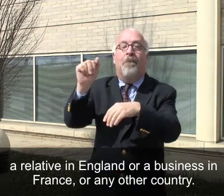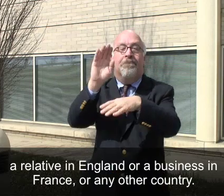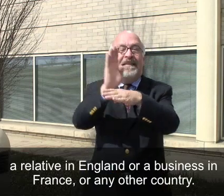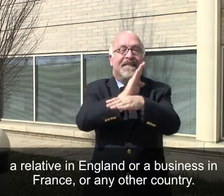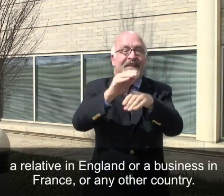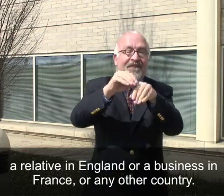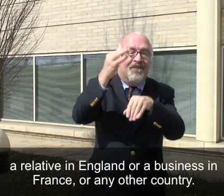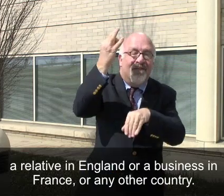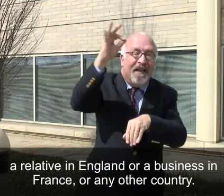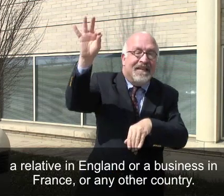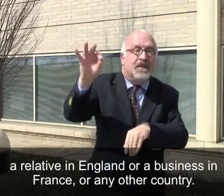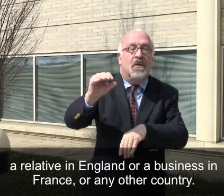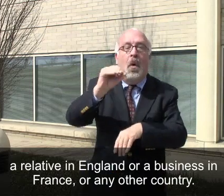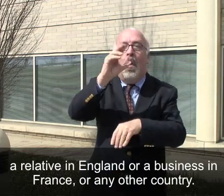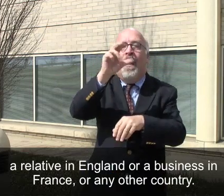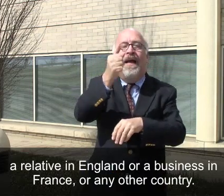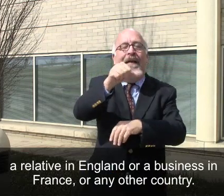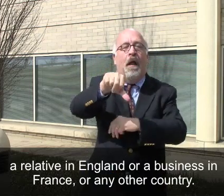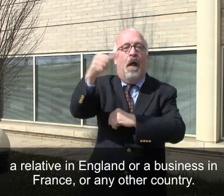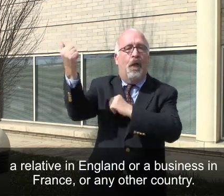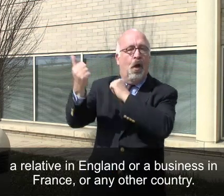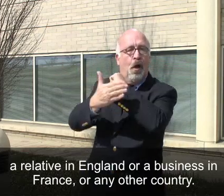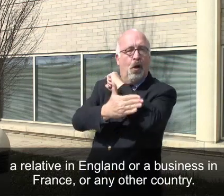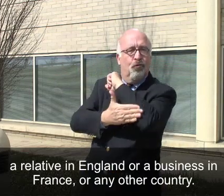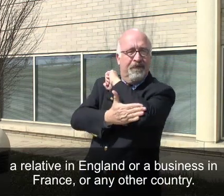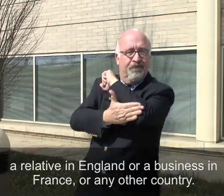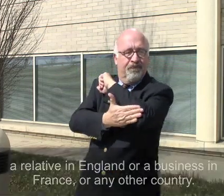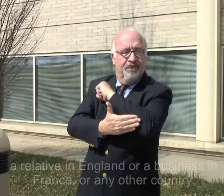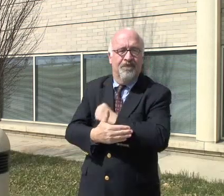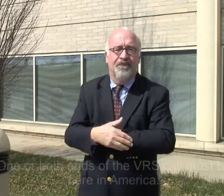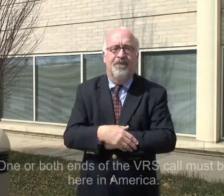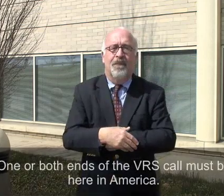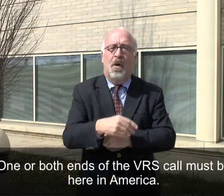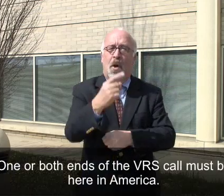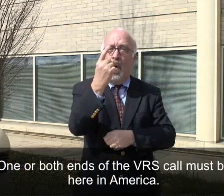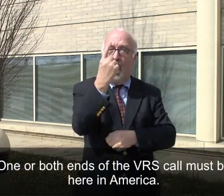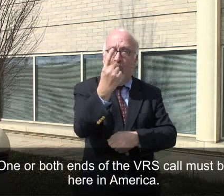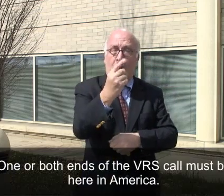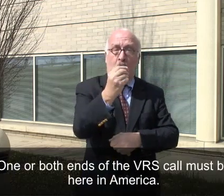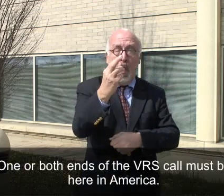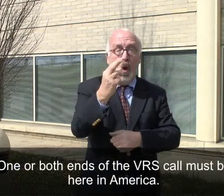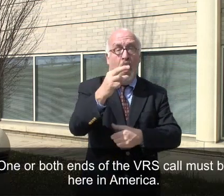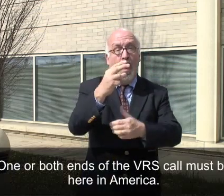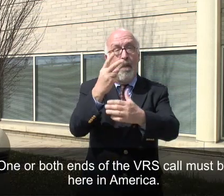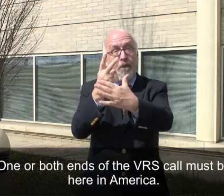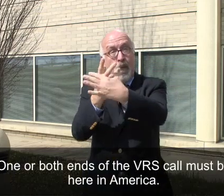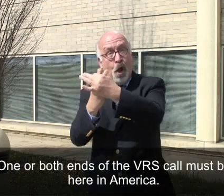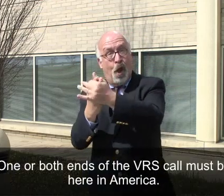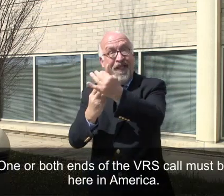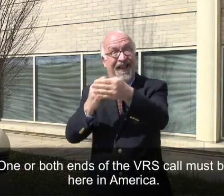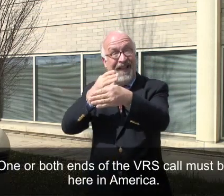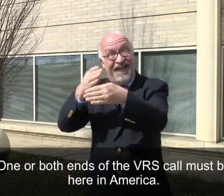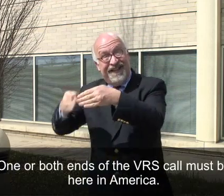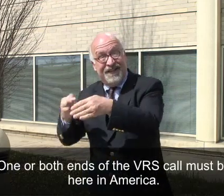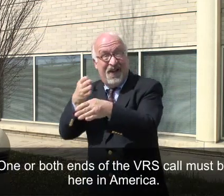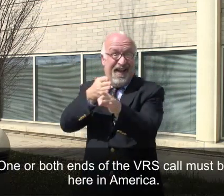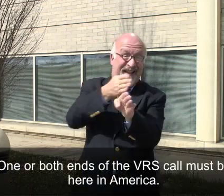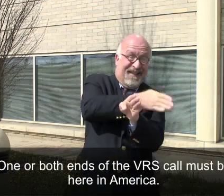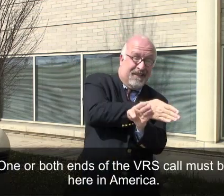a business in France or any other country. One or both ends of